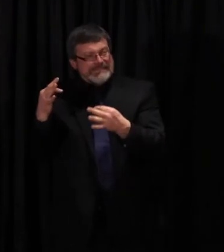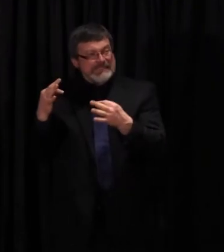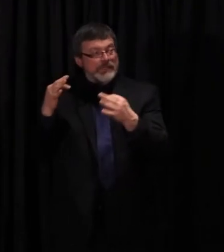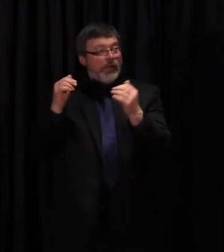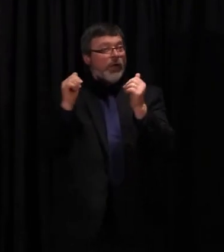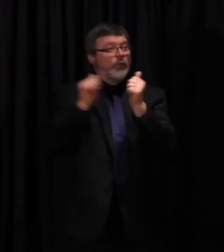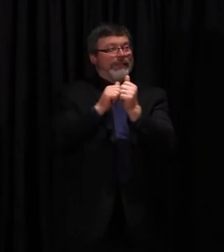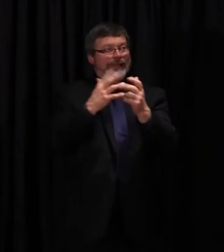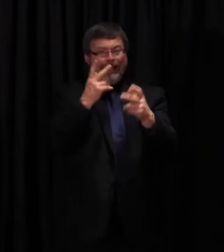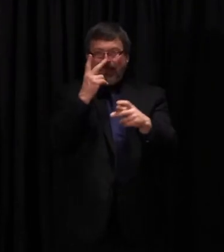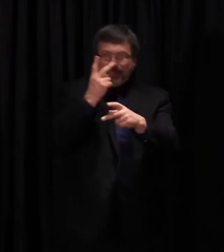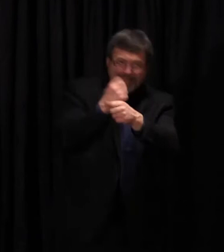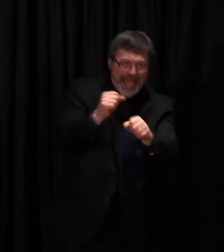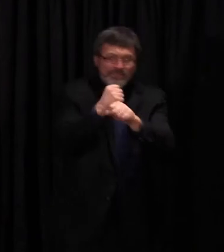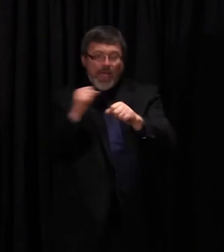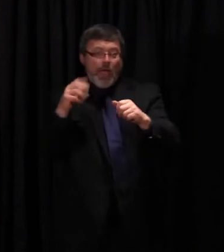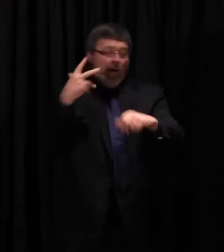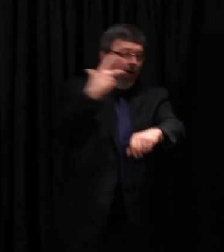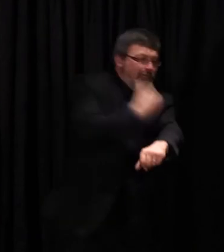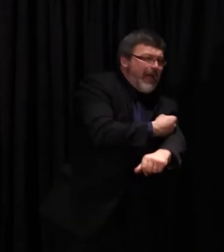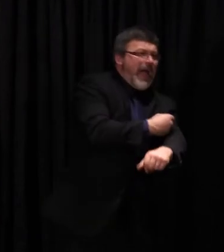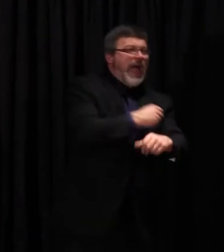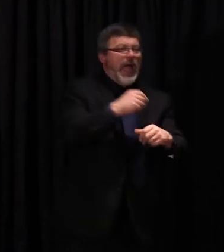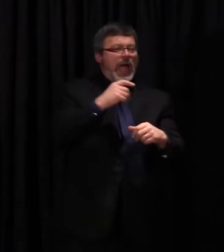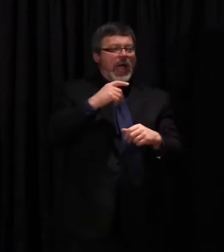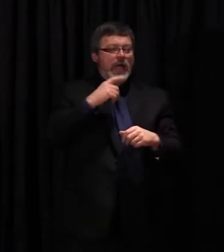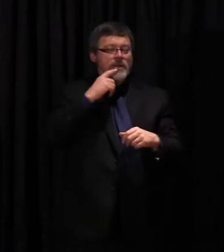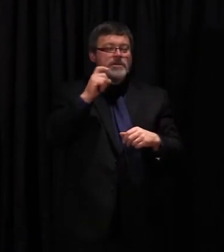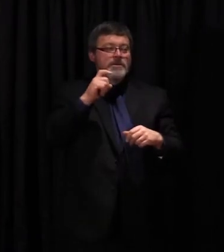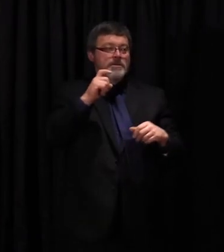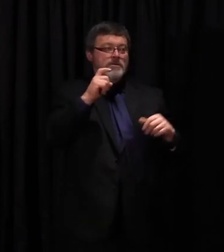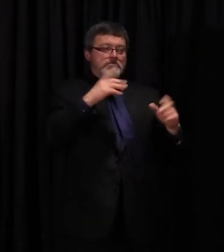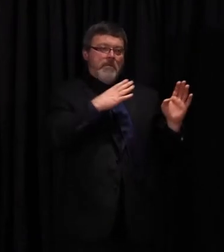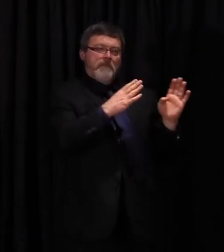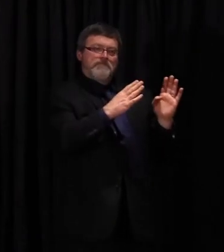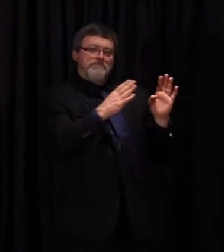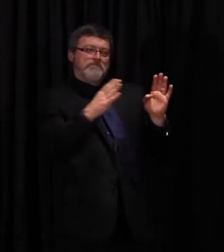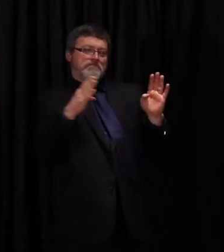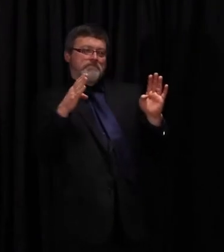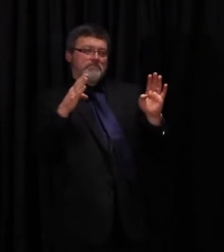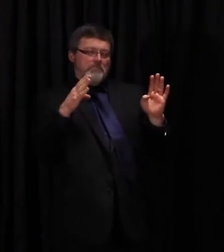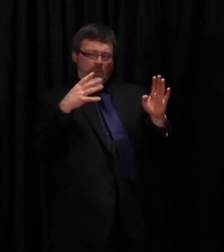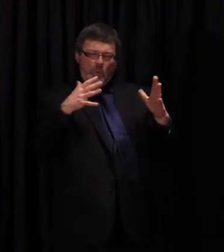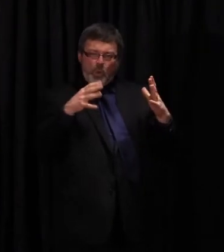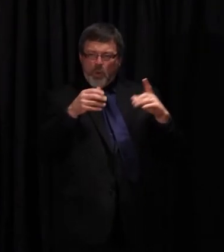vaccines, while necessary at the time, had negative effects.